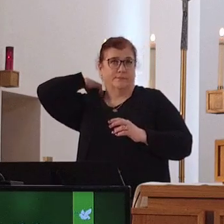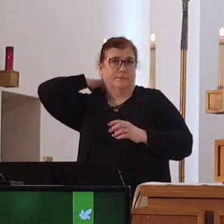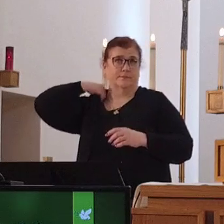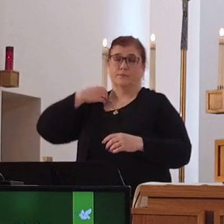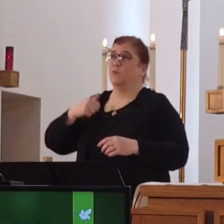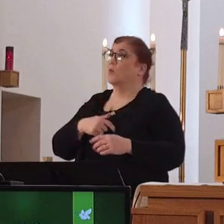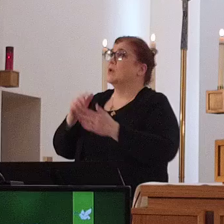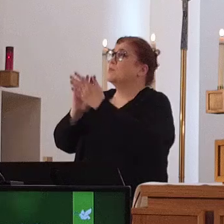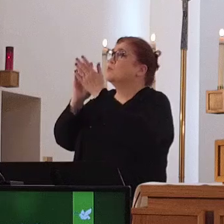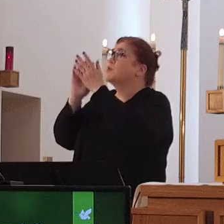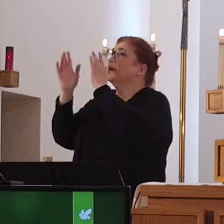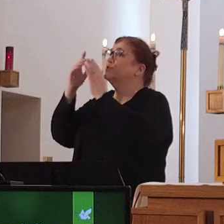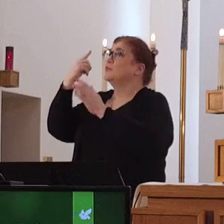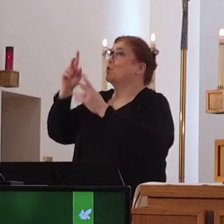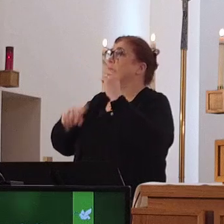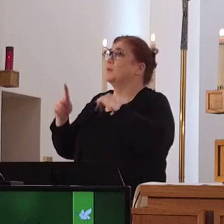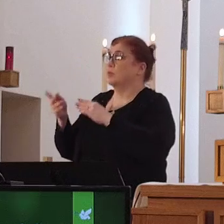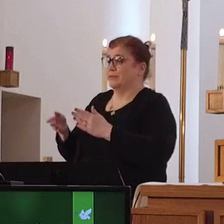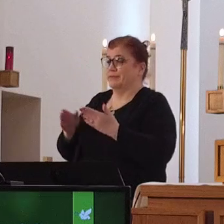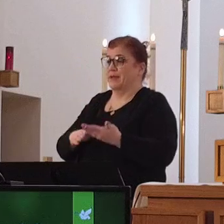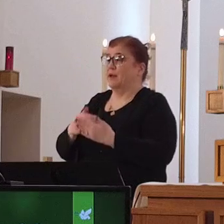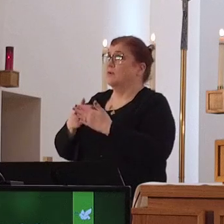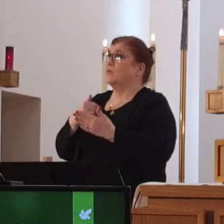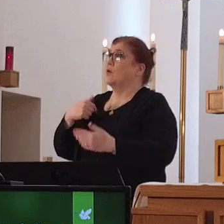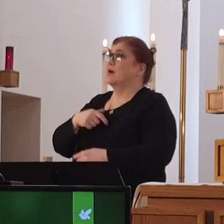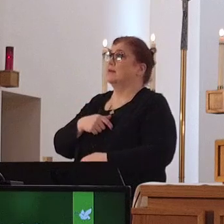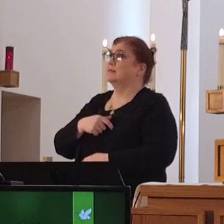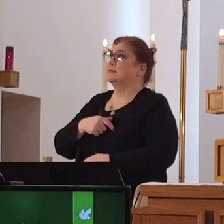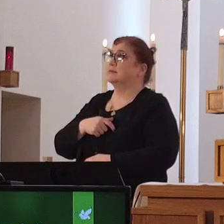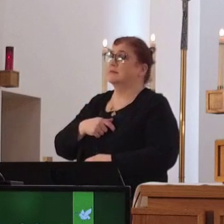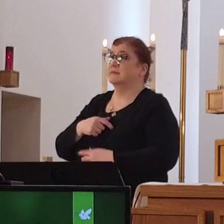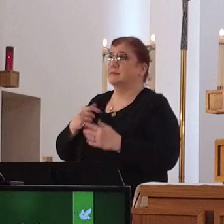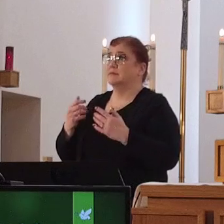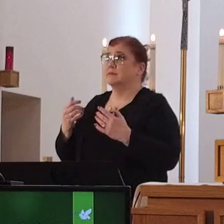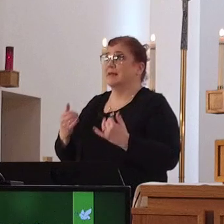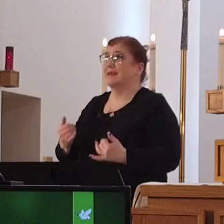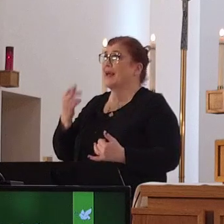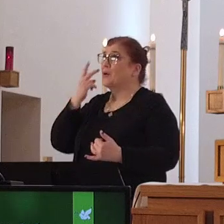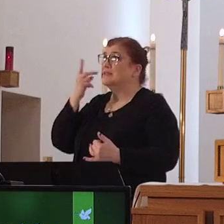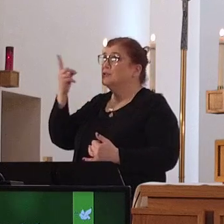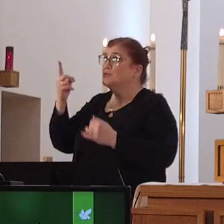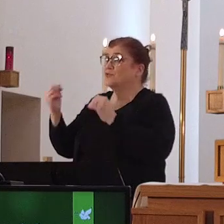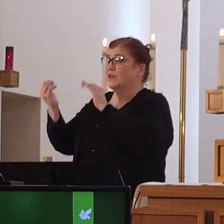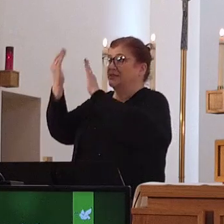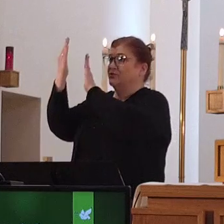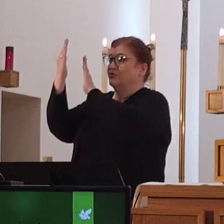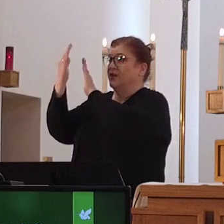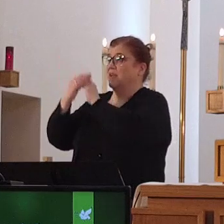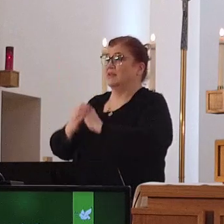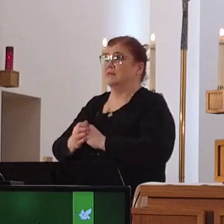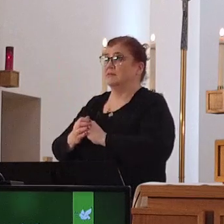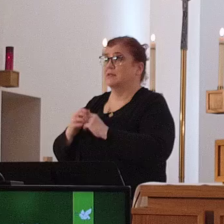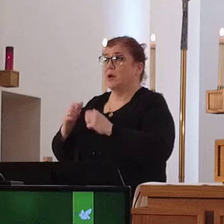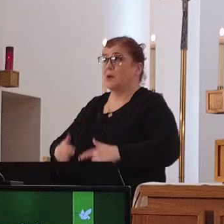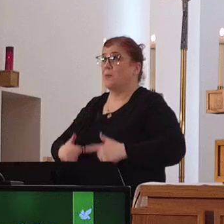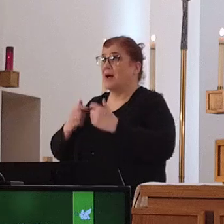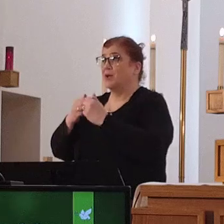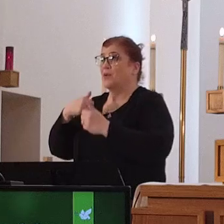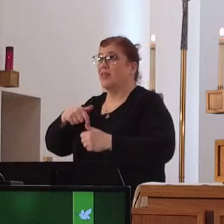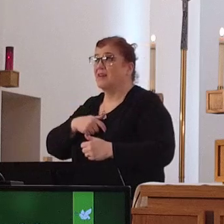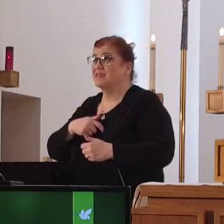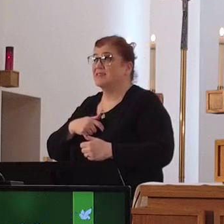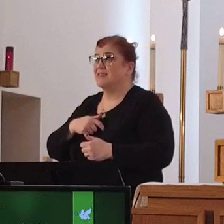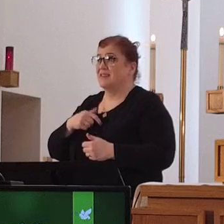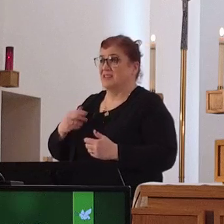we praise you for those who have gone before us and now see you face to face. Abide with us in this